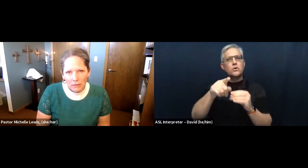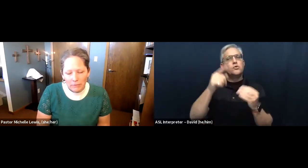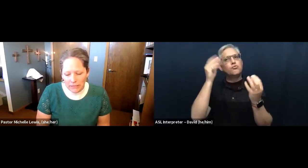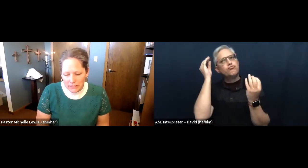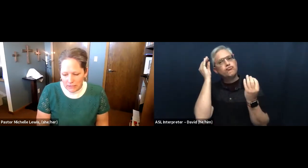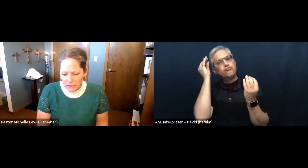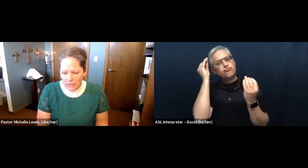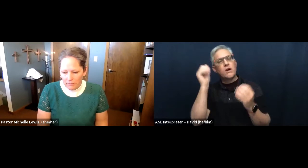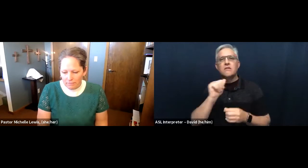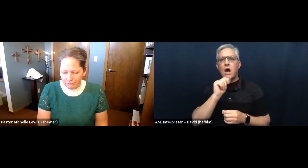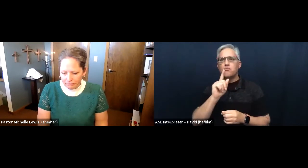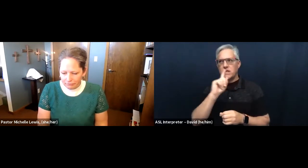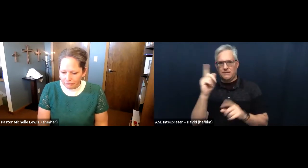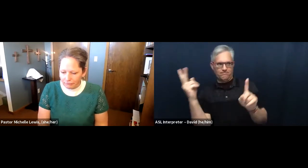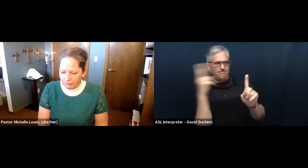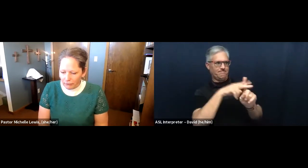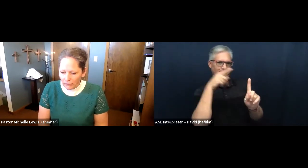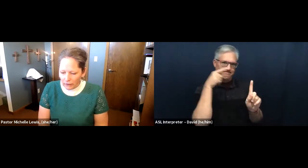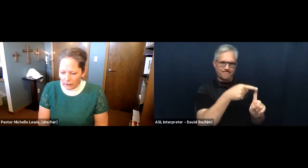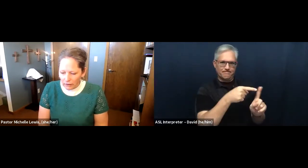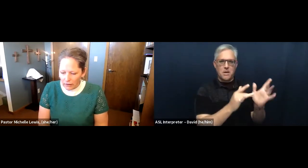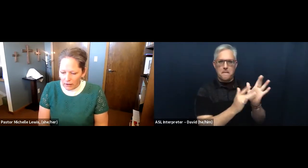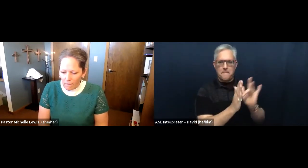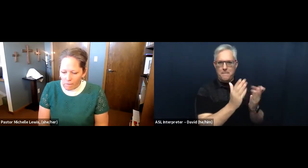our Bible lessons today.